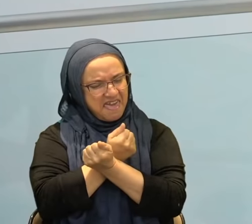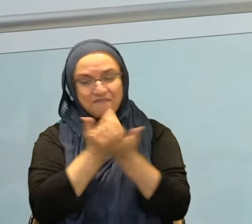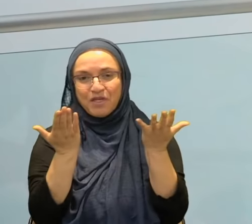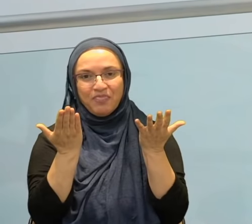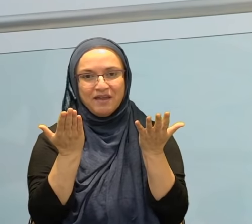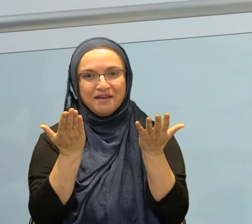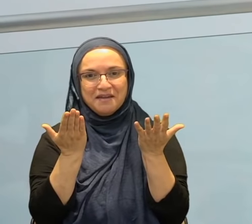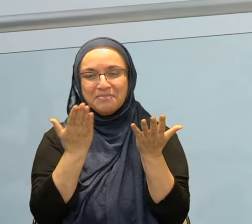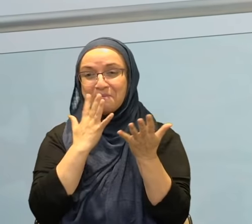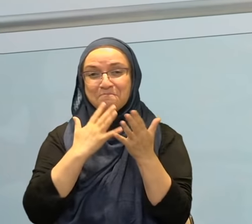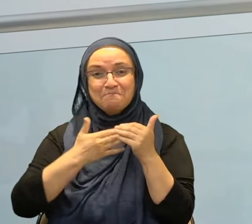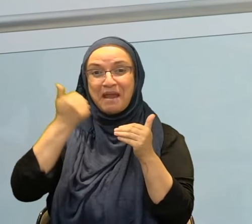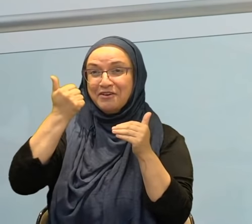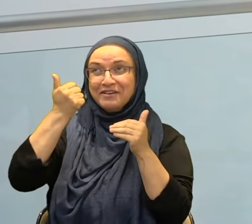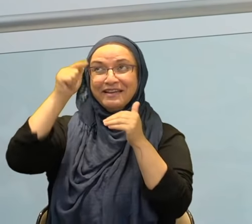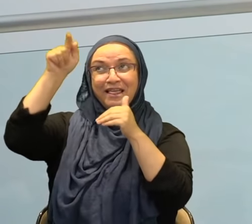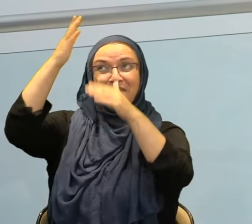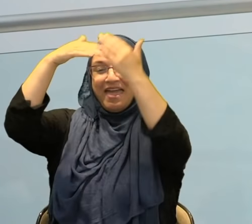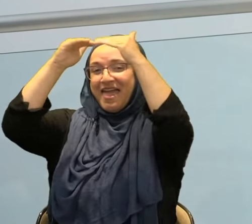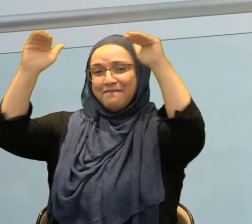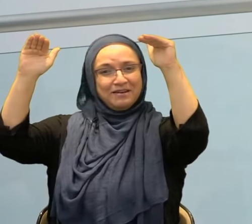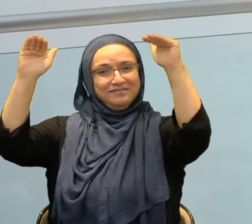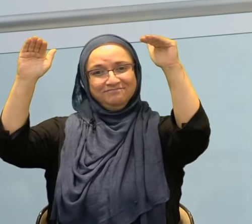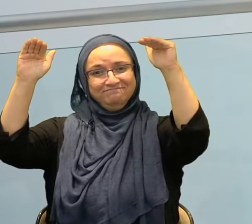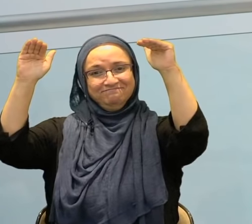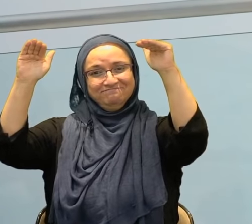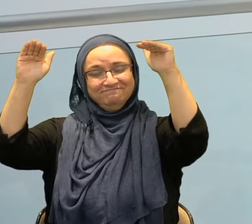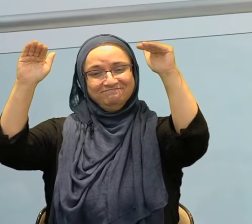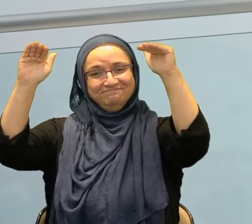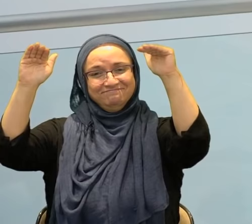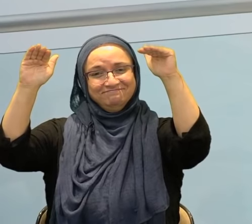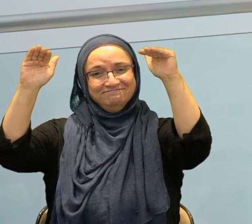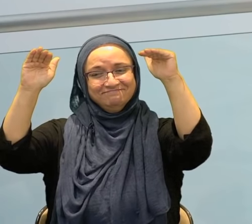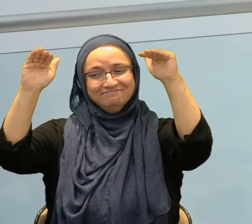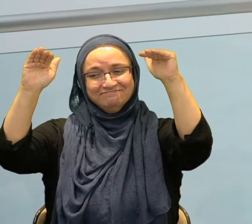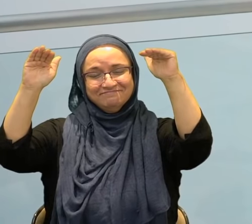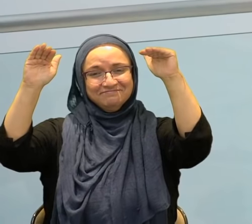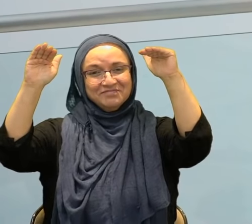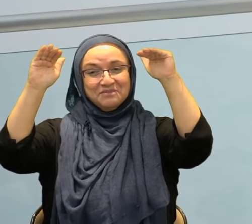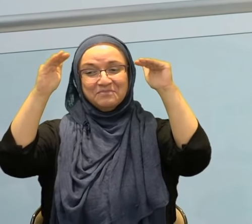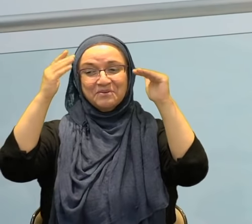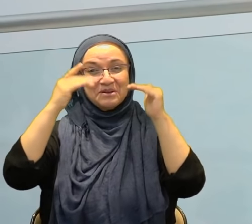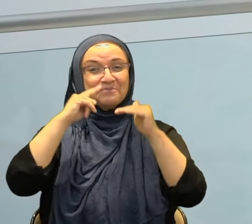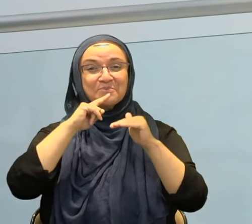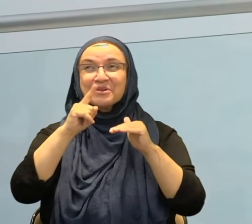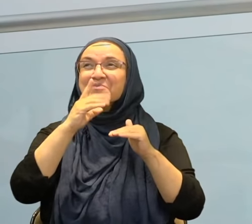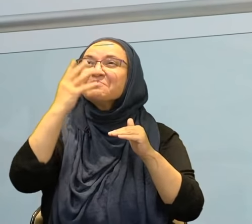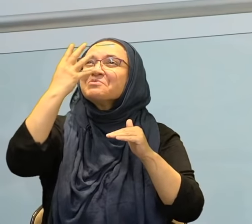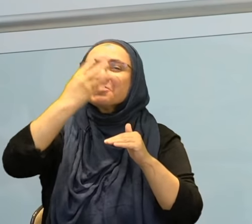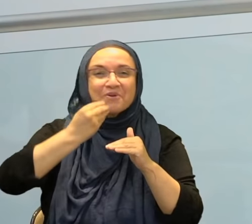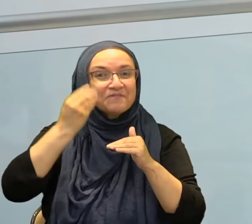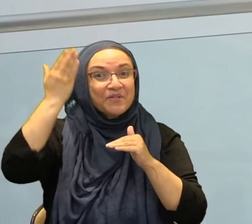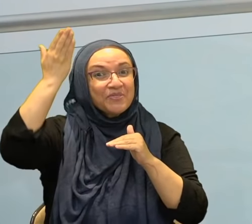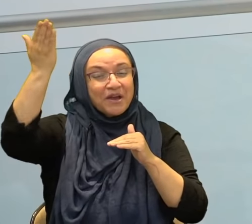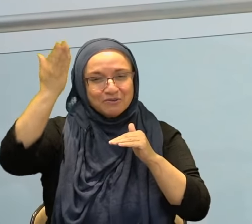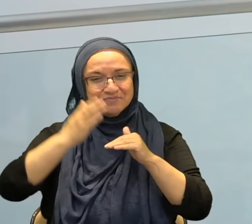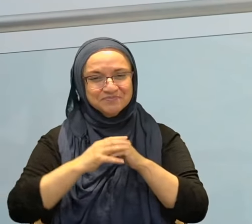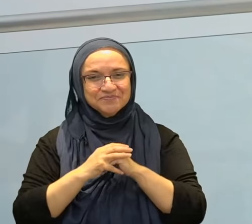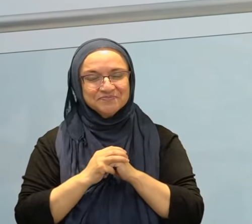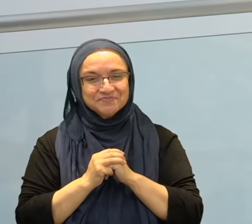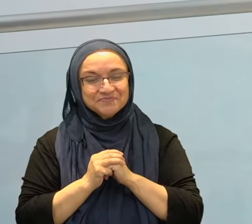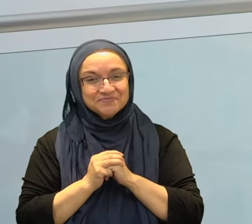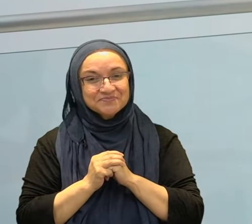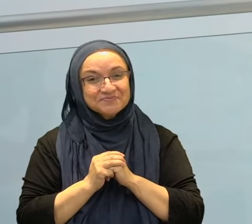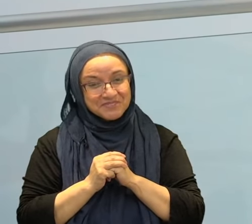of that being never ending. May Allah subhana ta make us its inhabitants. And no one in Jenna thinks that